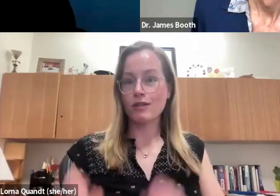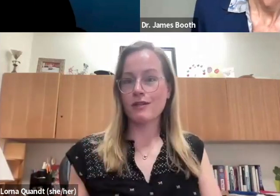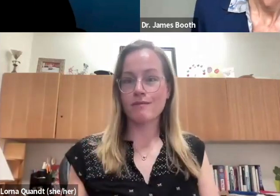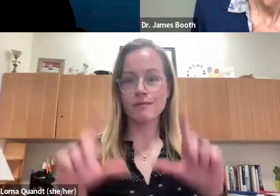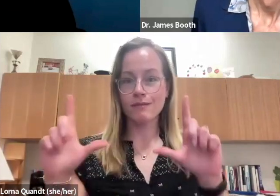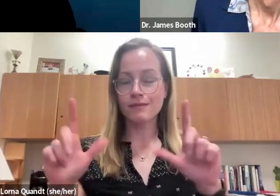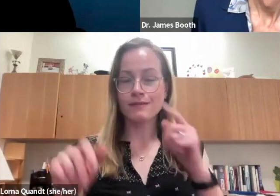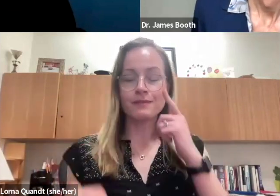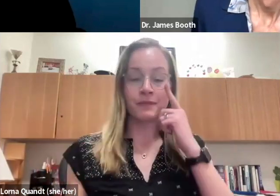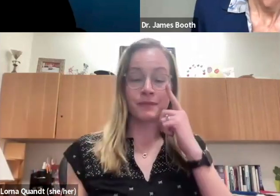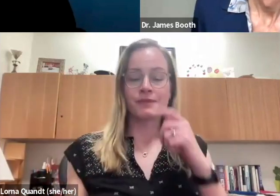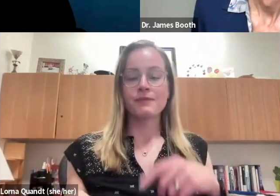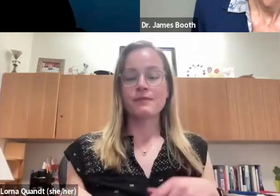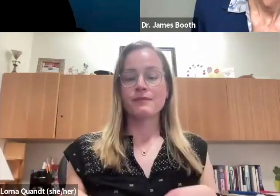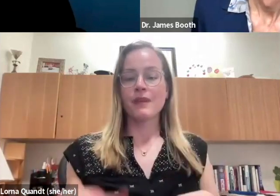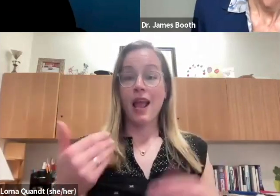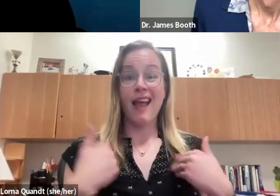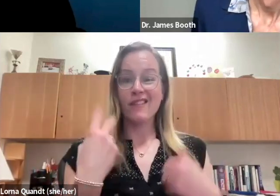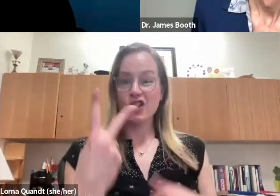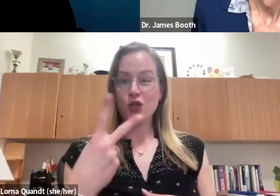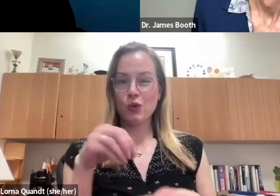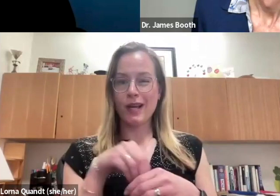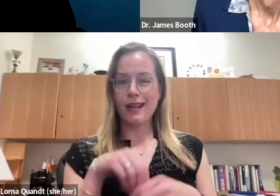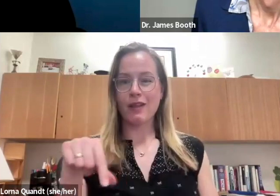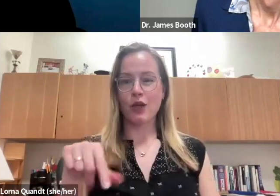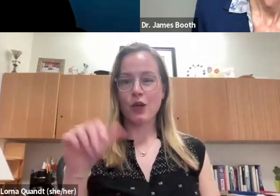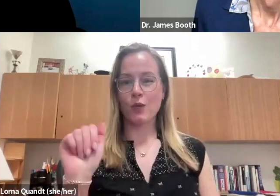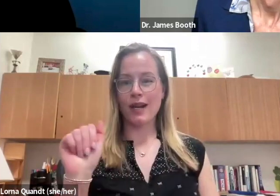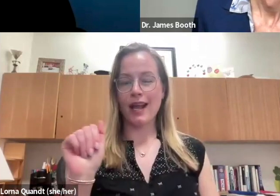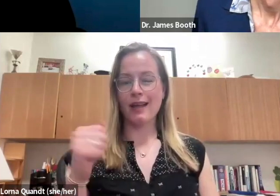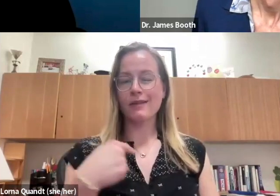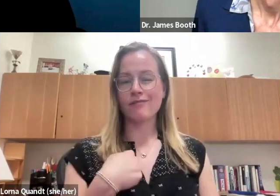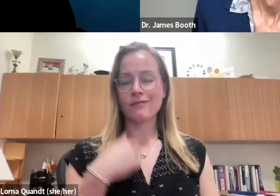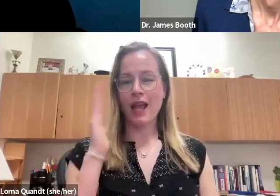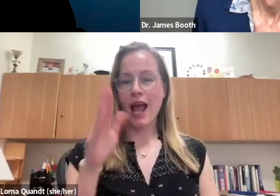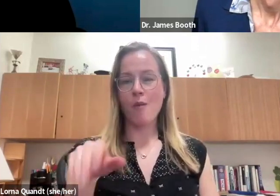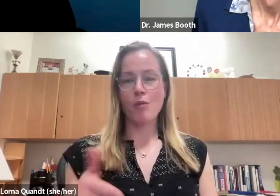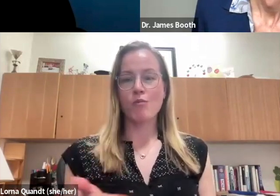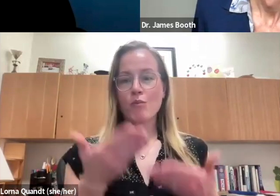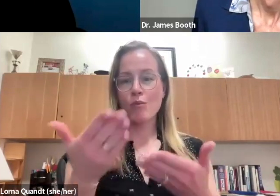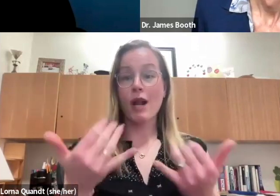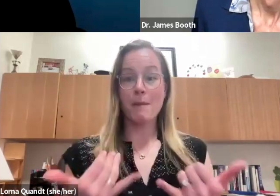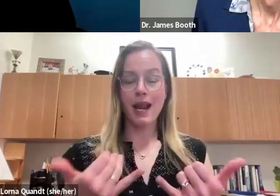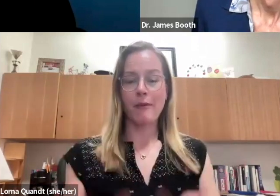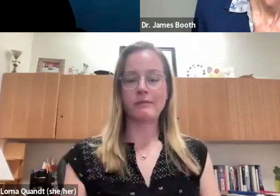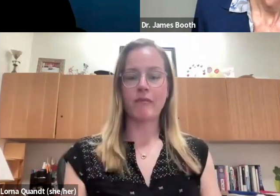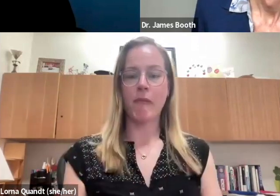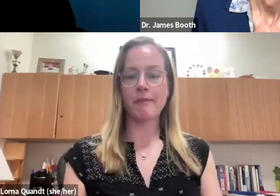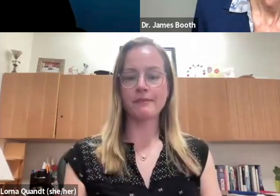While we're waiting for additional questions or someone to come up on screen, there are two in the Q&A feature.